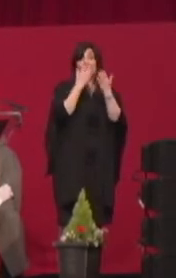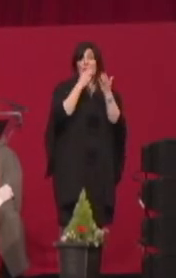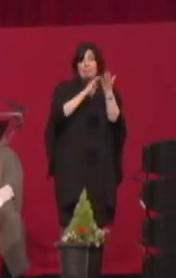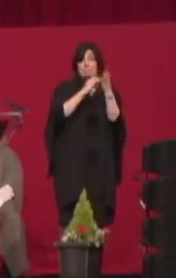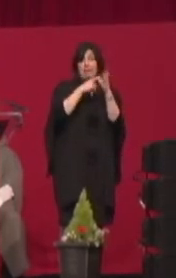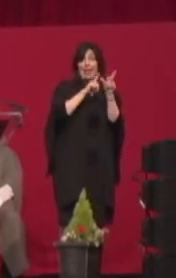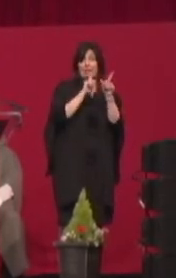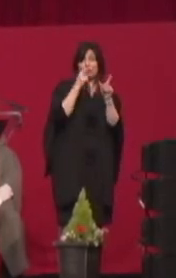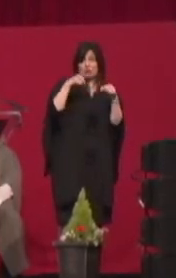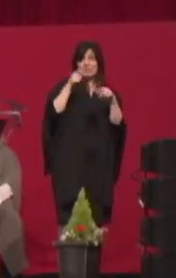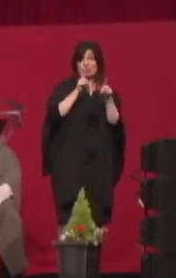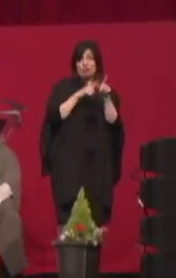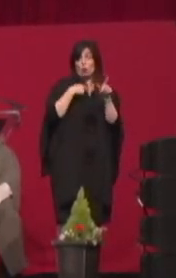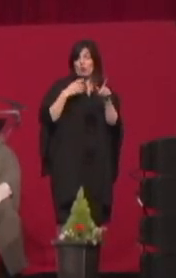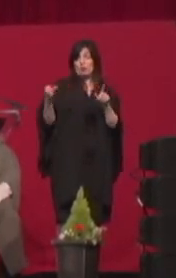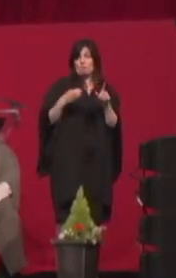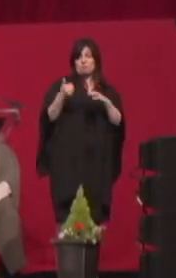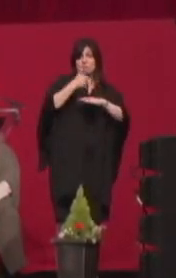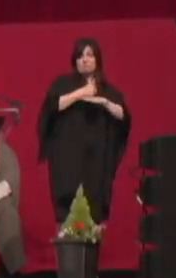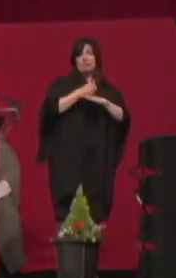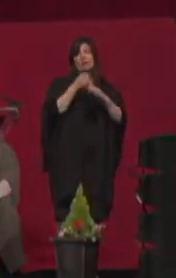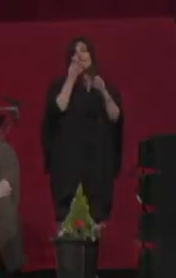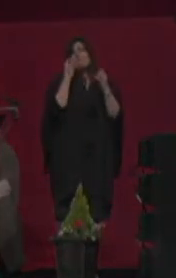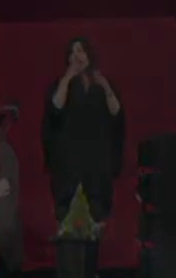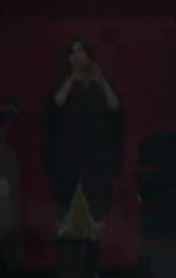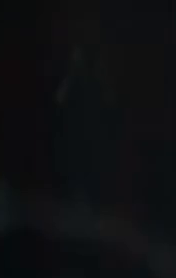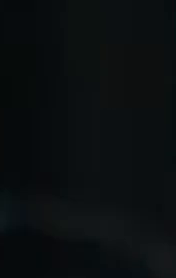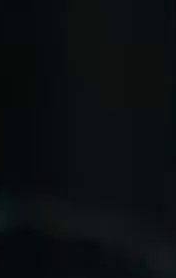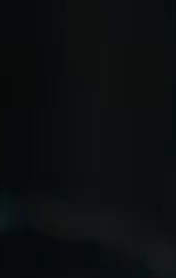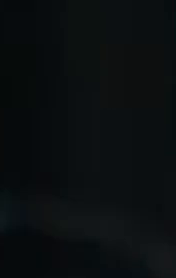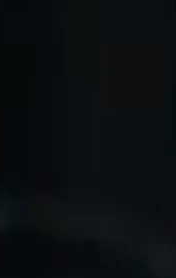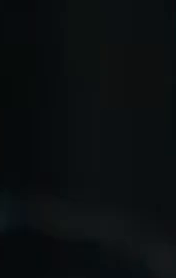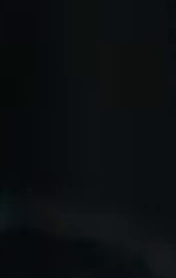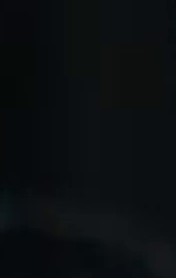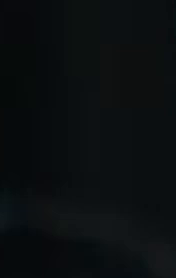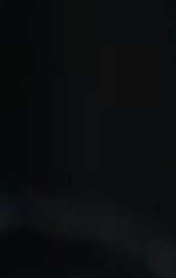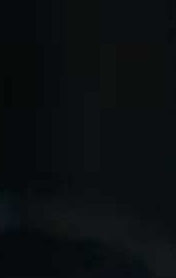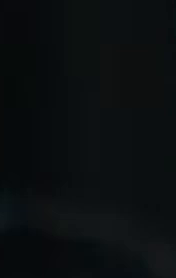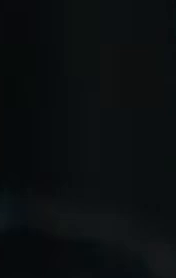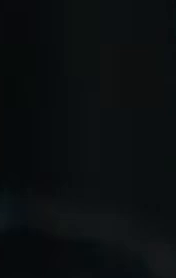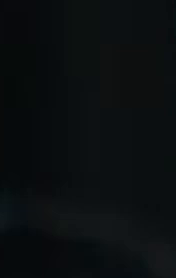we installed world-renowned explorer Major Leveson Wood as Chancellor of our